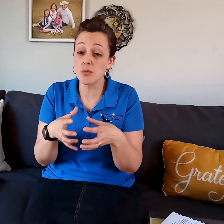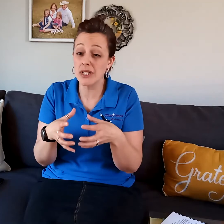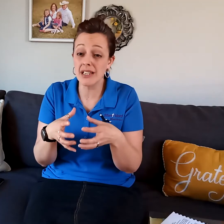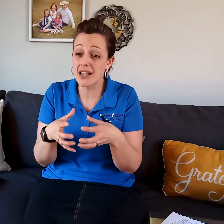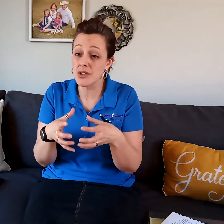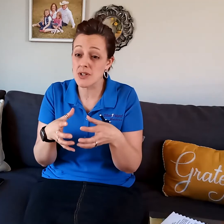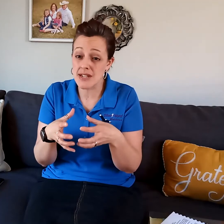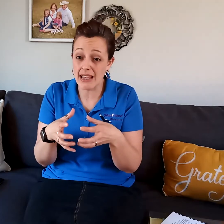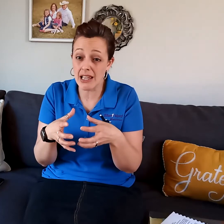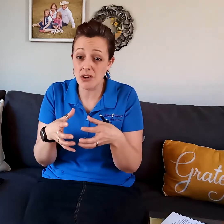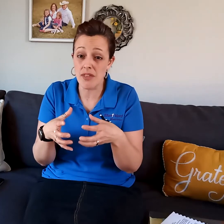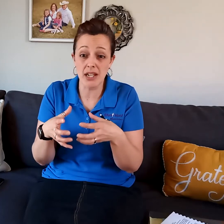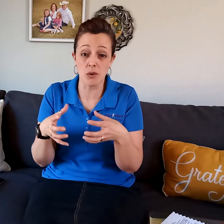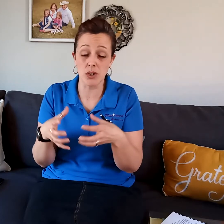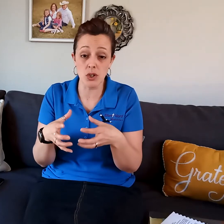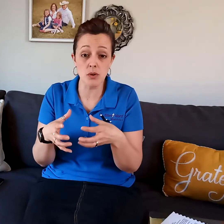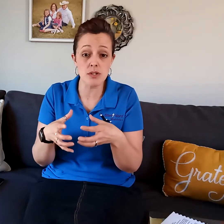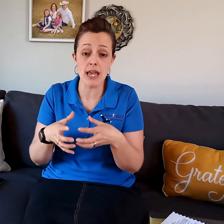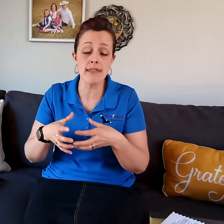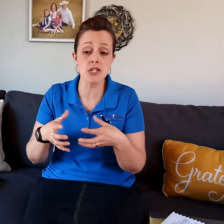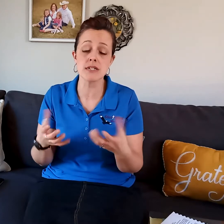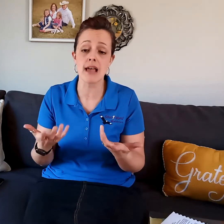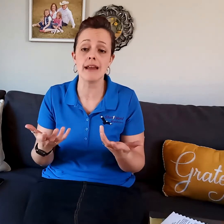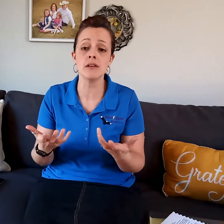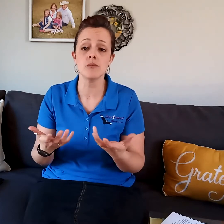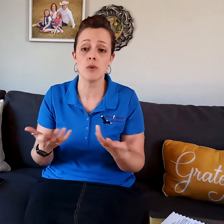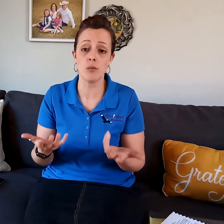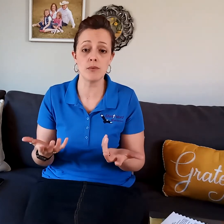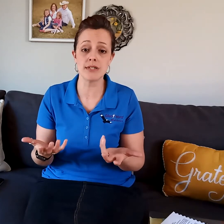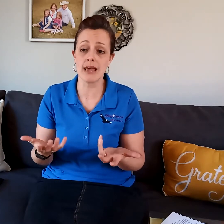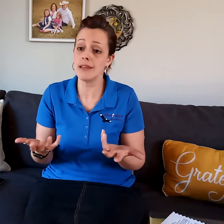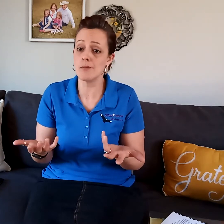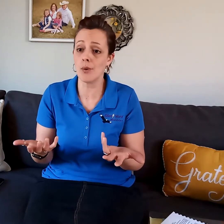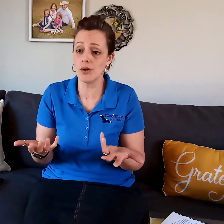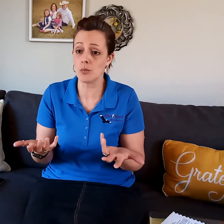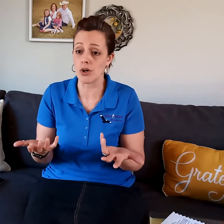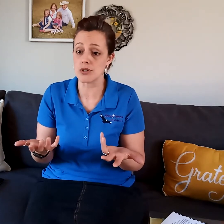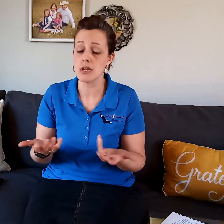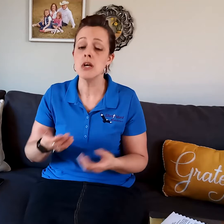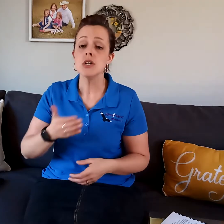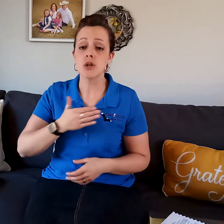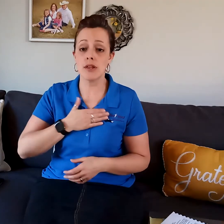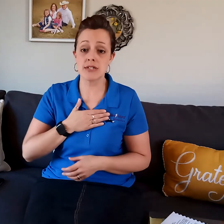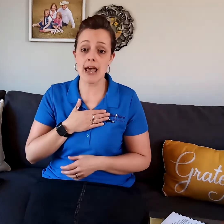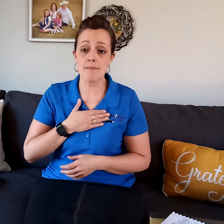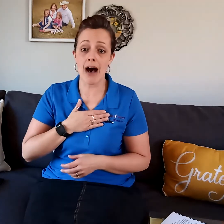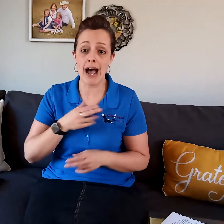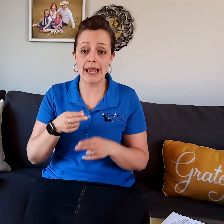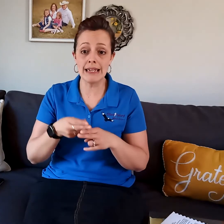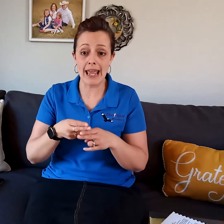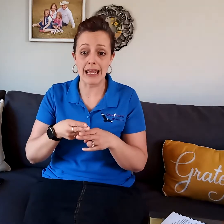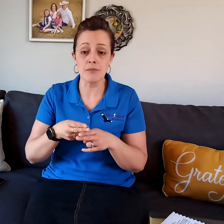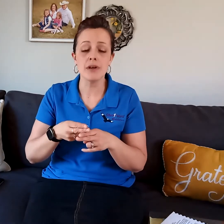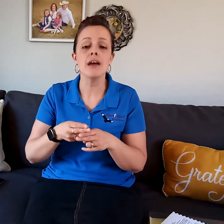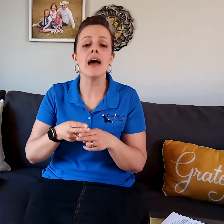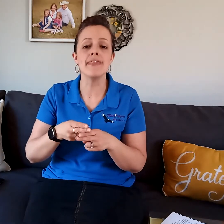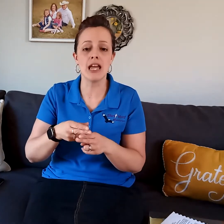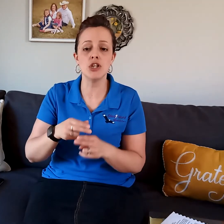really understand or they don't use, and they just sign what we would say the important words. So they say my name, and then you